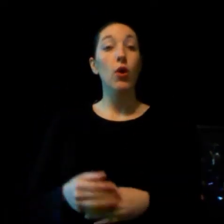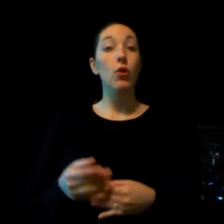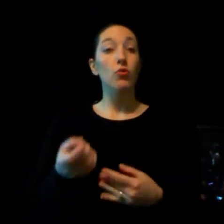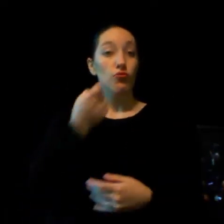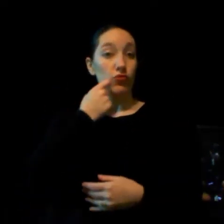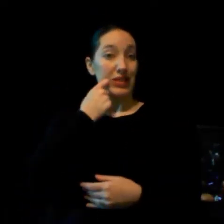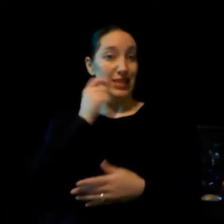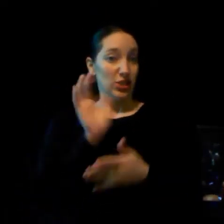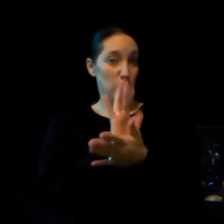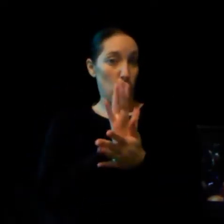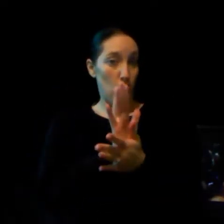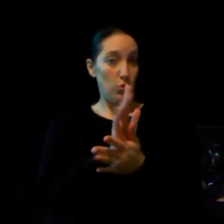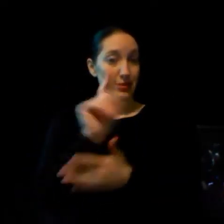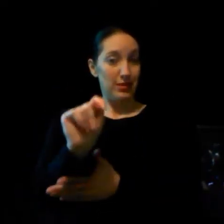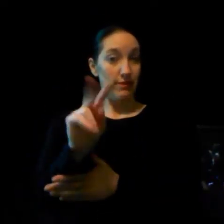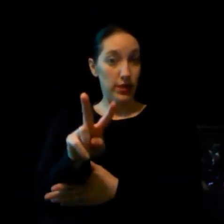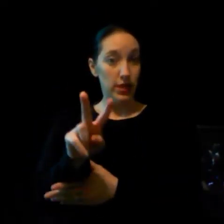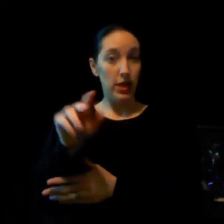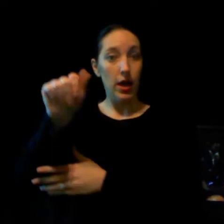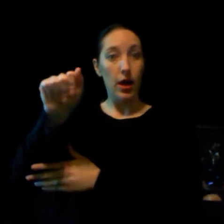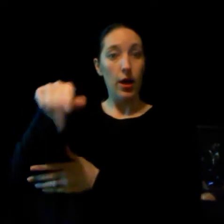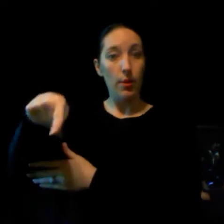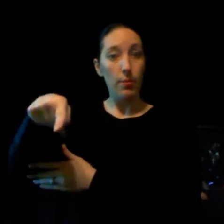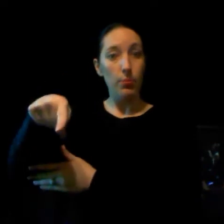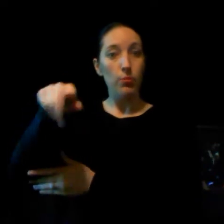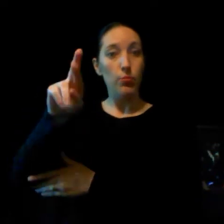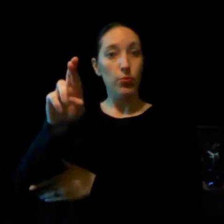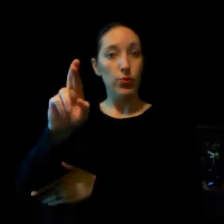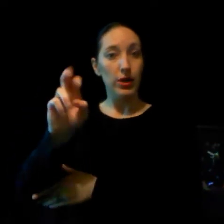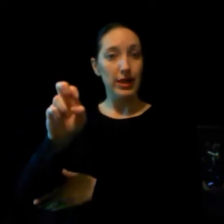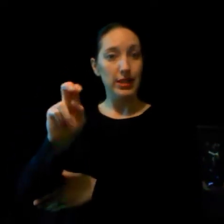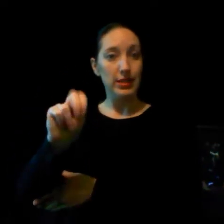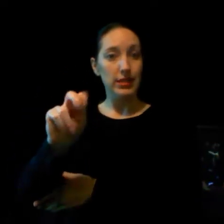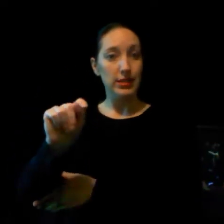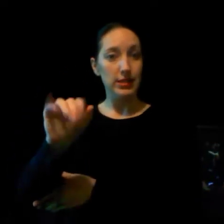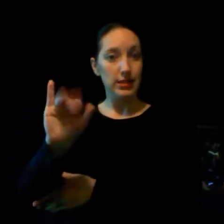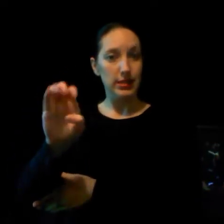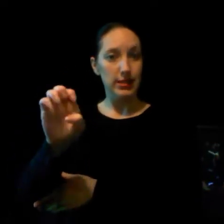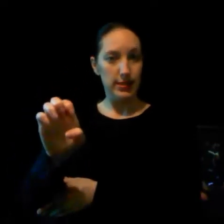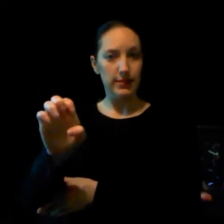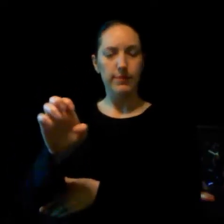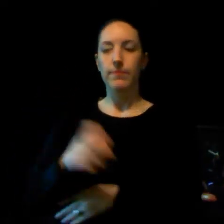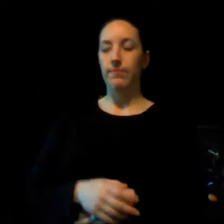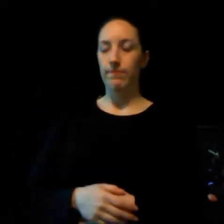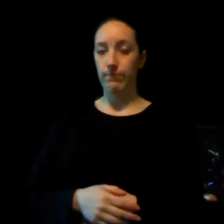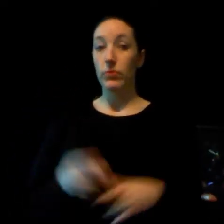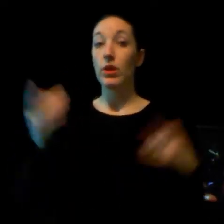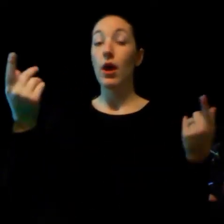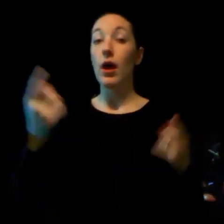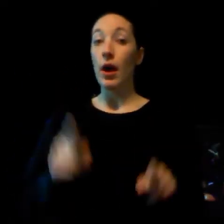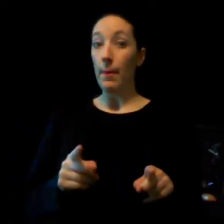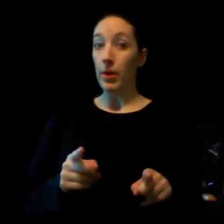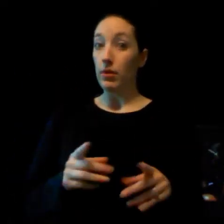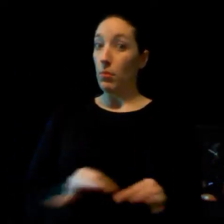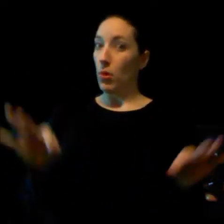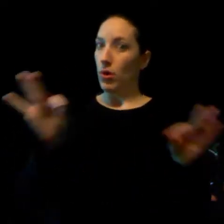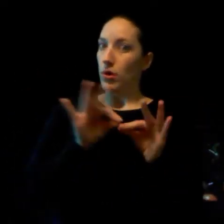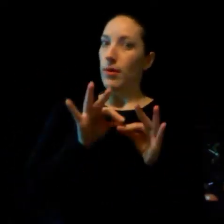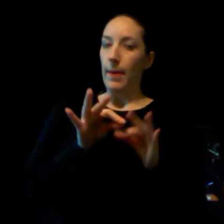the steakhouse, the men's cooking team did not impress the judges from Omaha